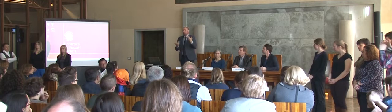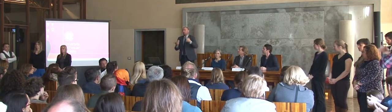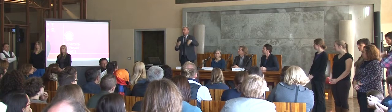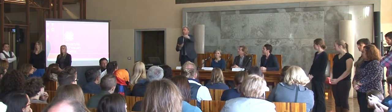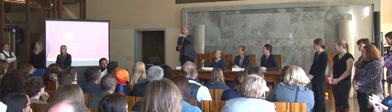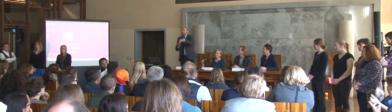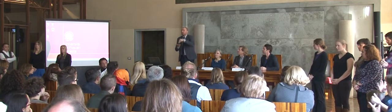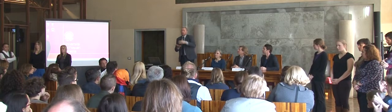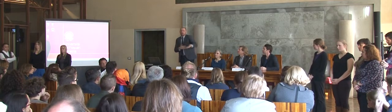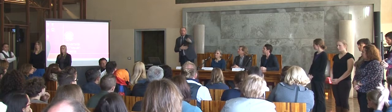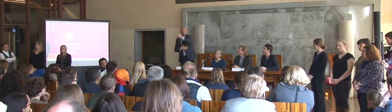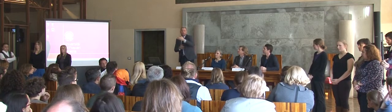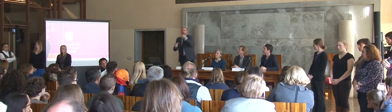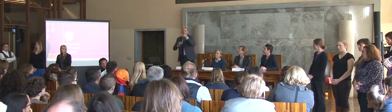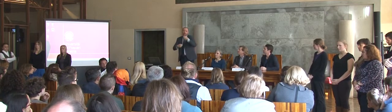Convenzione ONU.